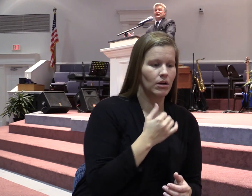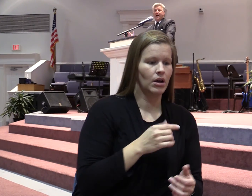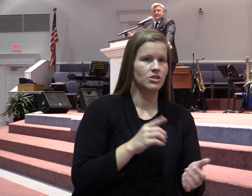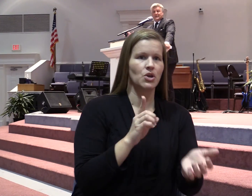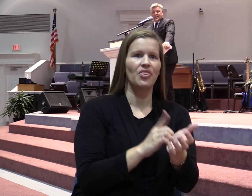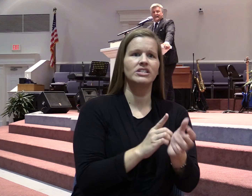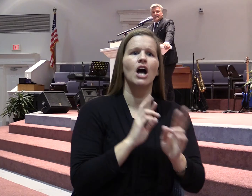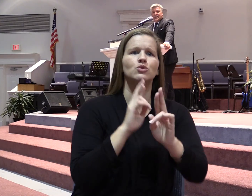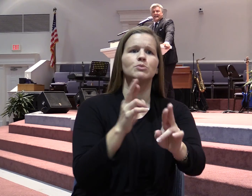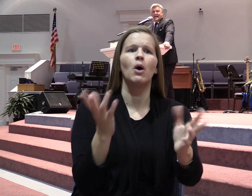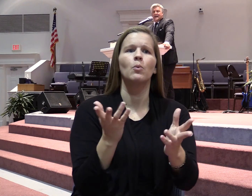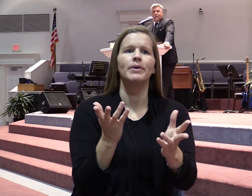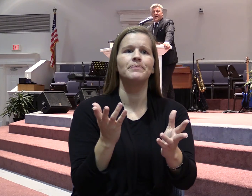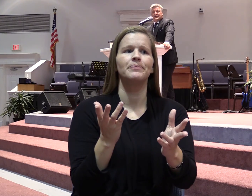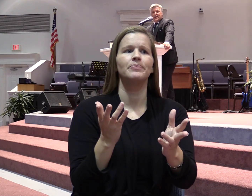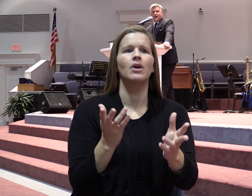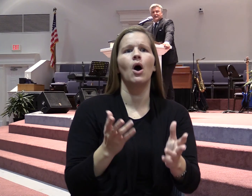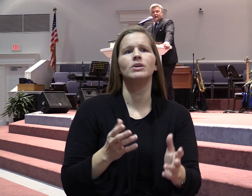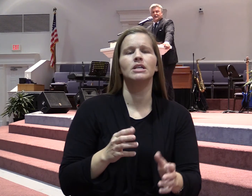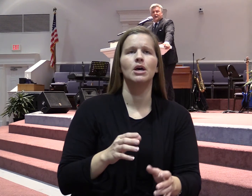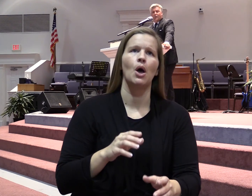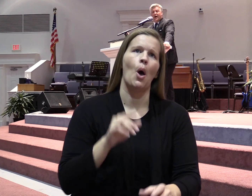his response was this: it's a